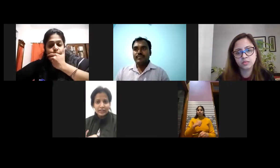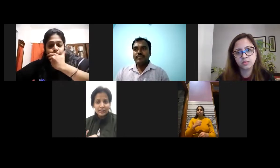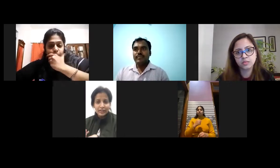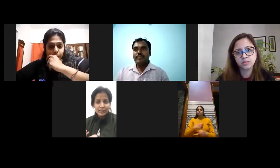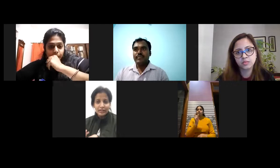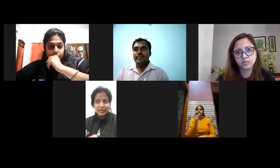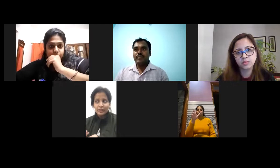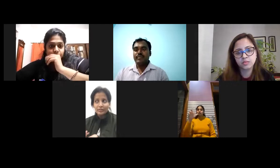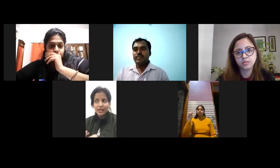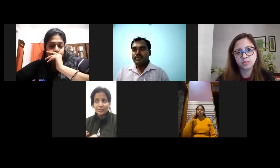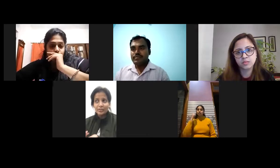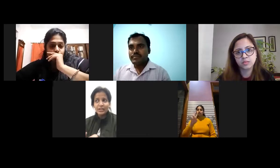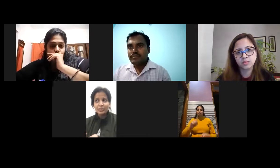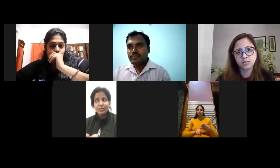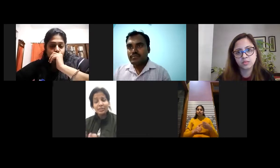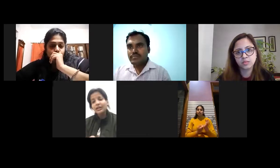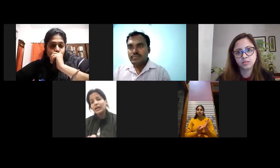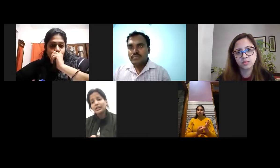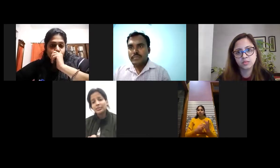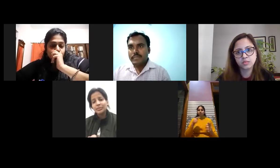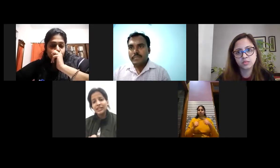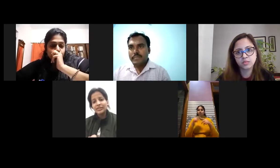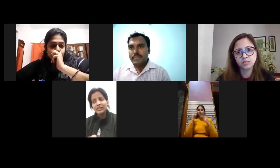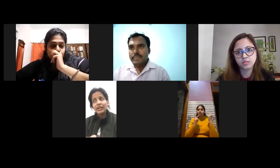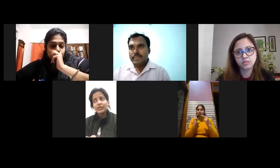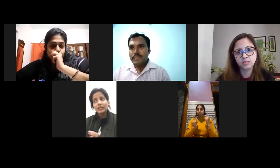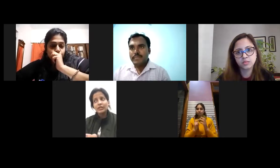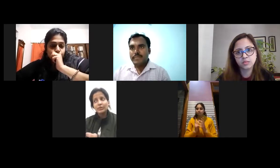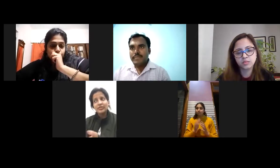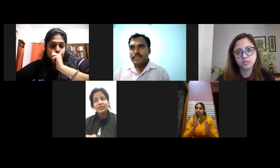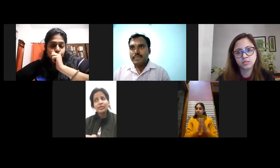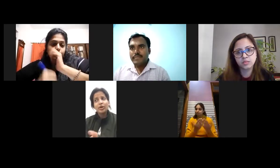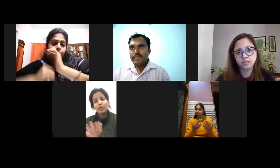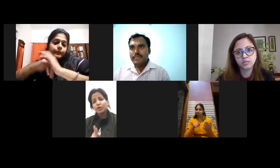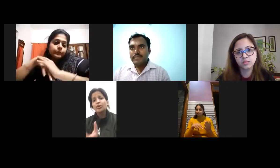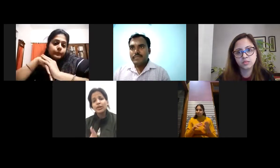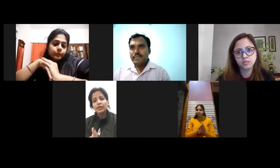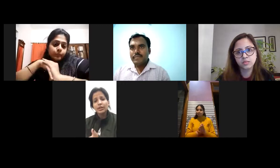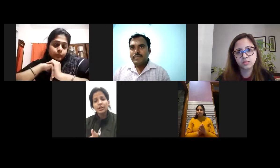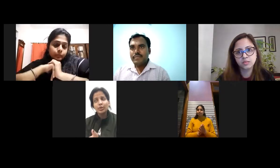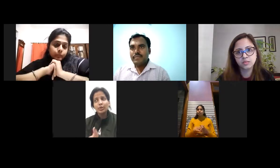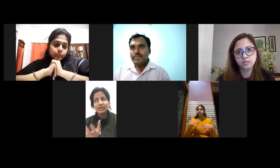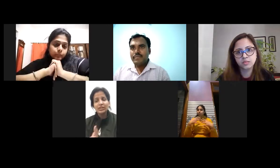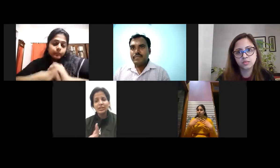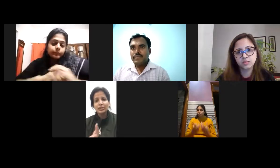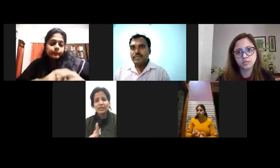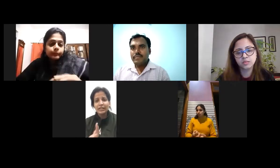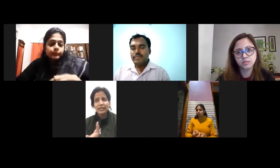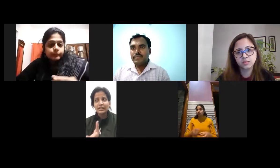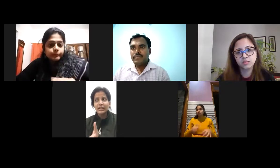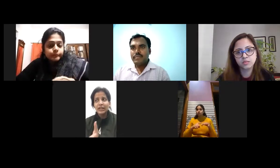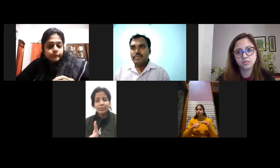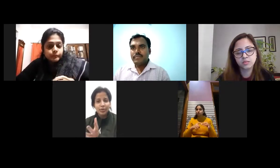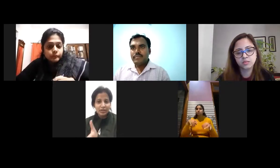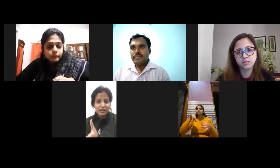intended, unintended, I don't know, but maybe I believe that John Swift also wanted to question the